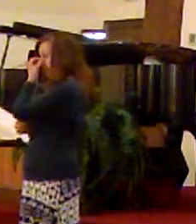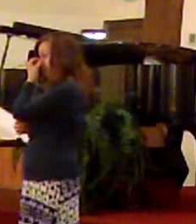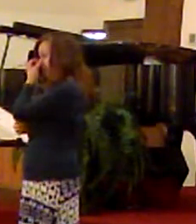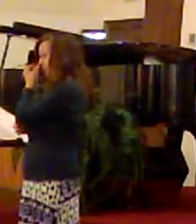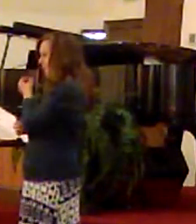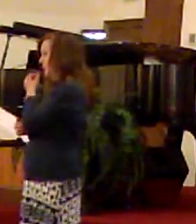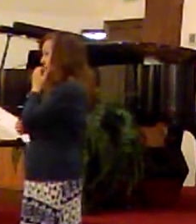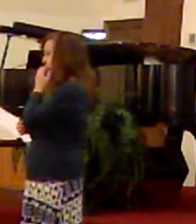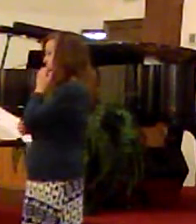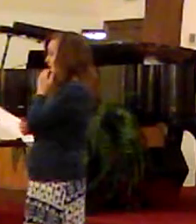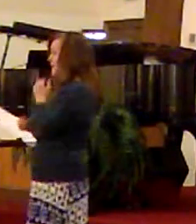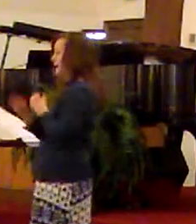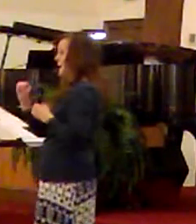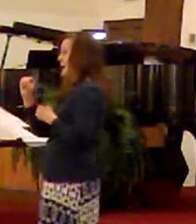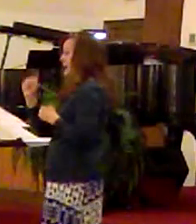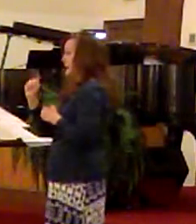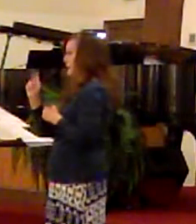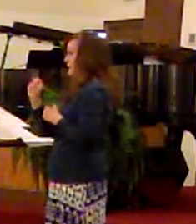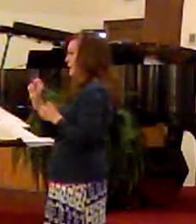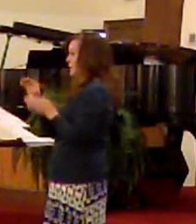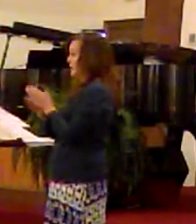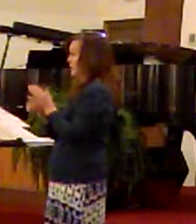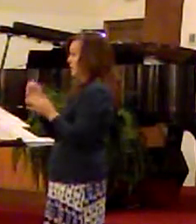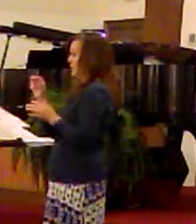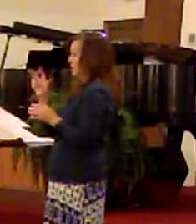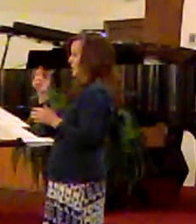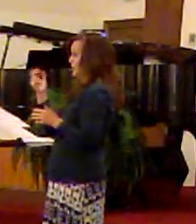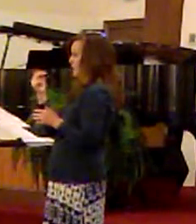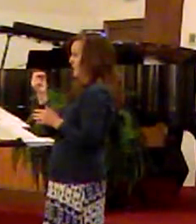Matthew chapter 13 is the mysteries of the kingdom of heaven.